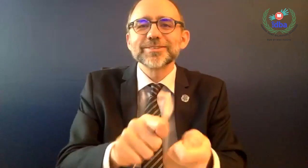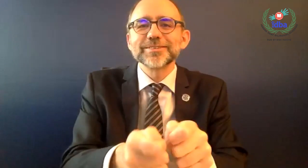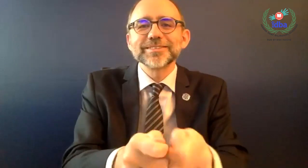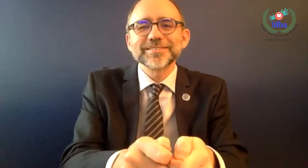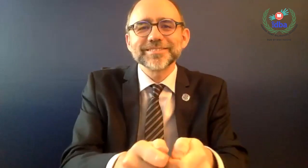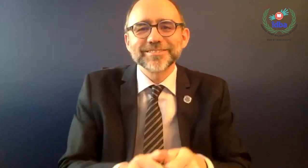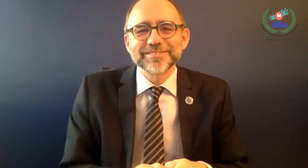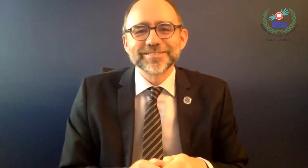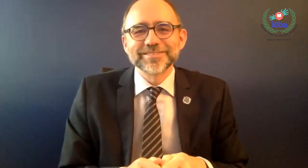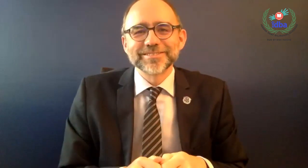flexible. All the languages.